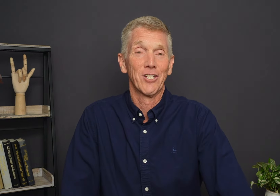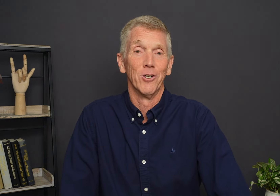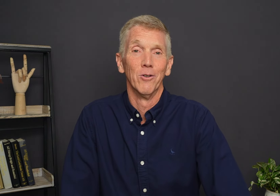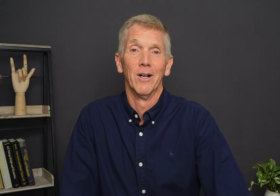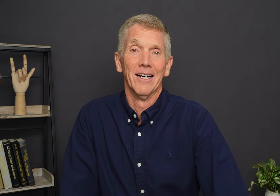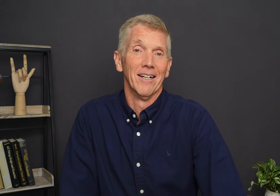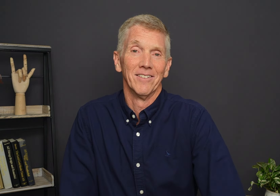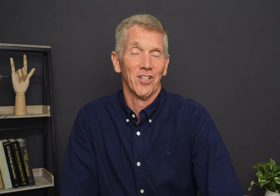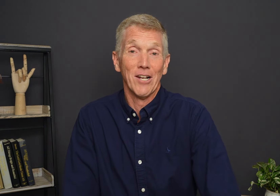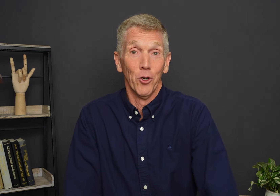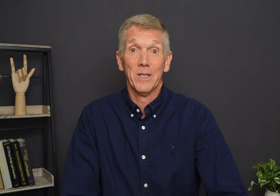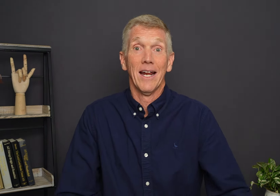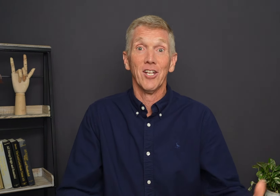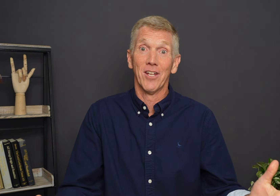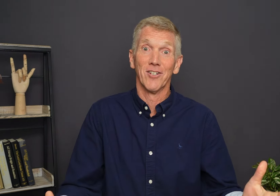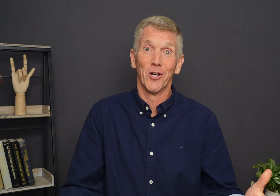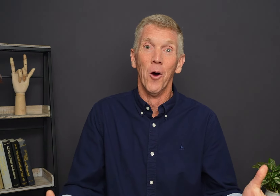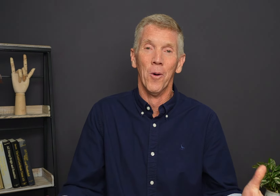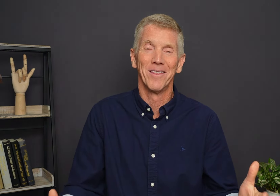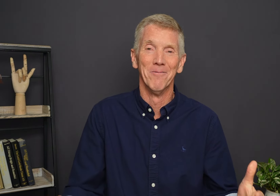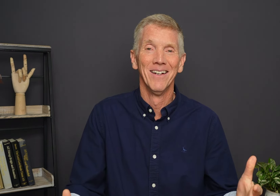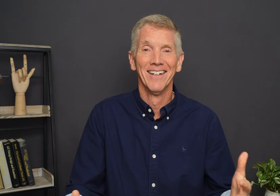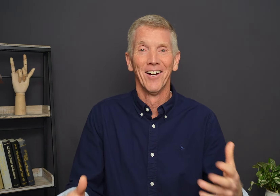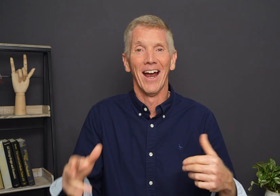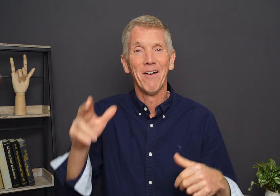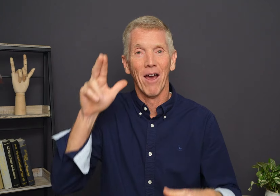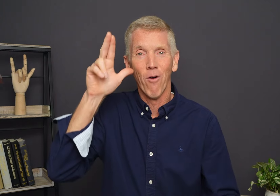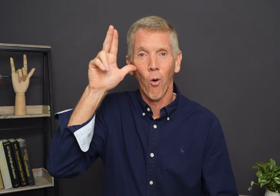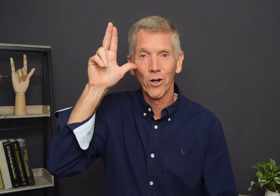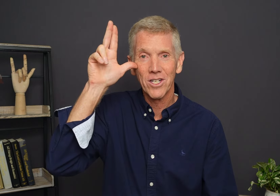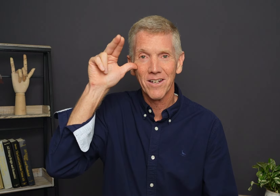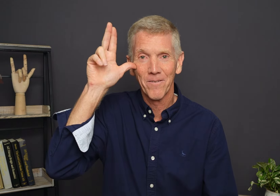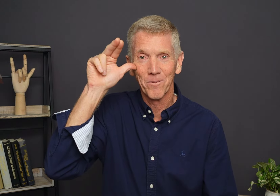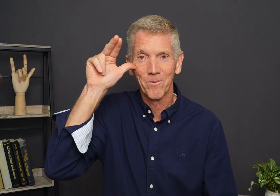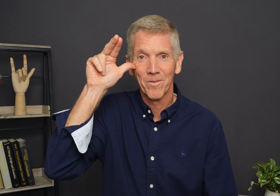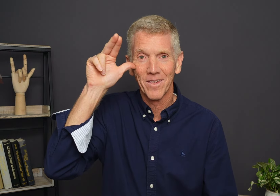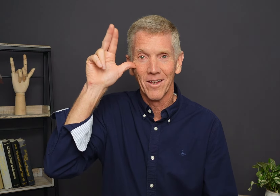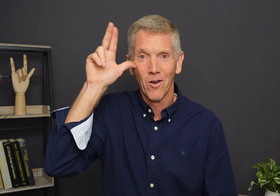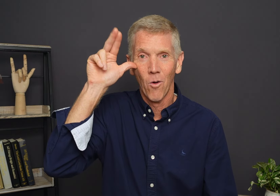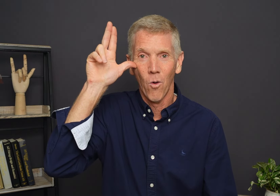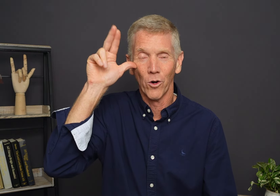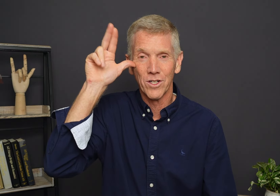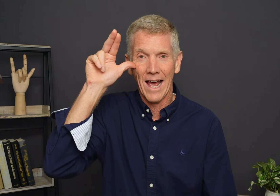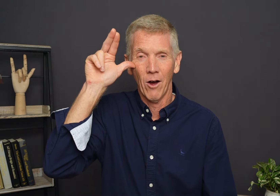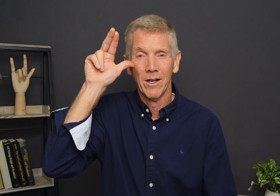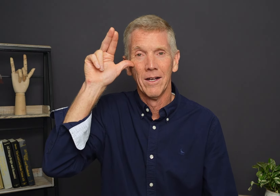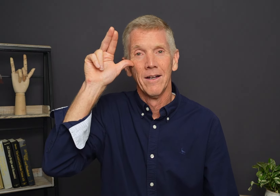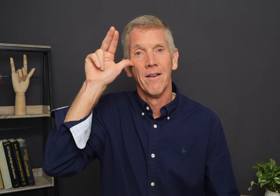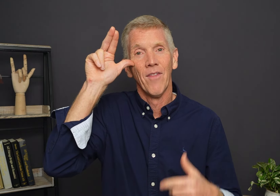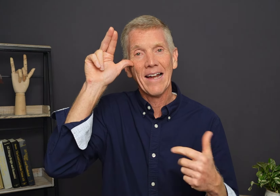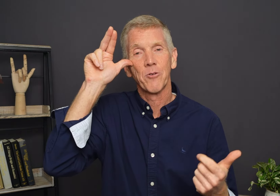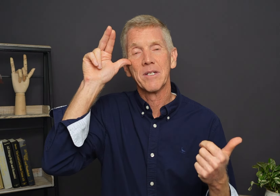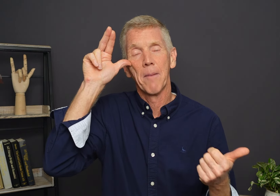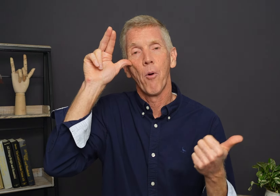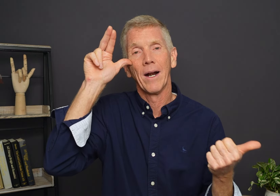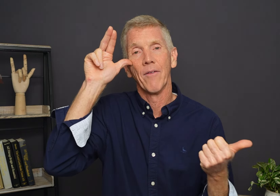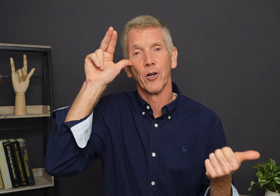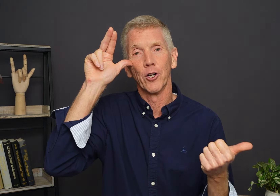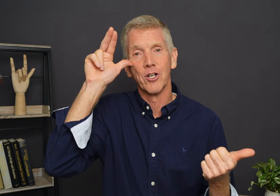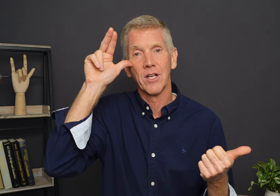2 signs don't need any sentence to go with them. Right? We have horse. Horse. Now, that's the reason I pointed out in the earlier sign.